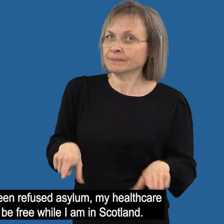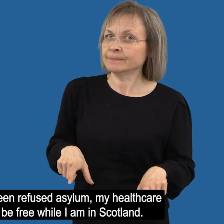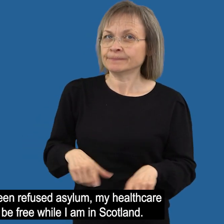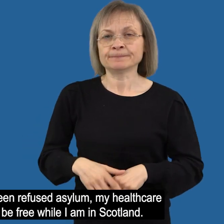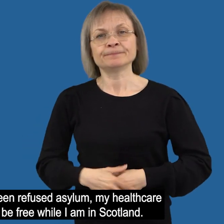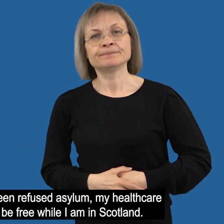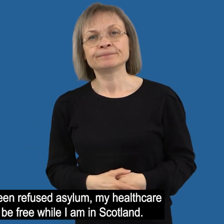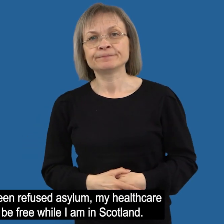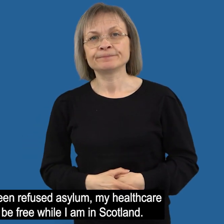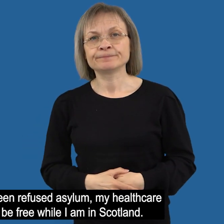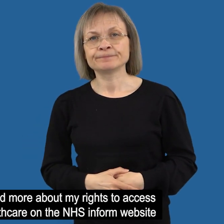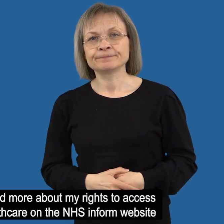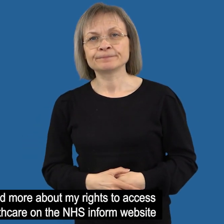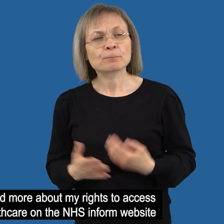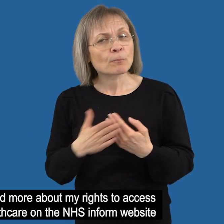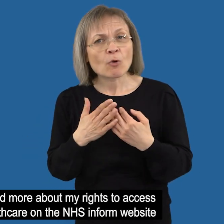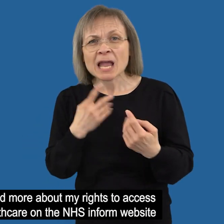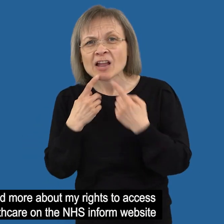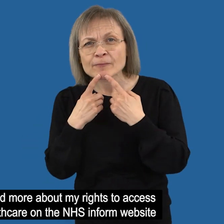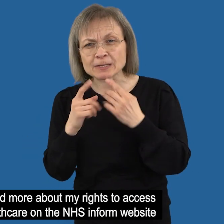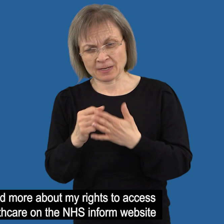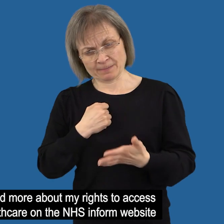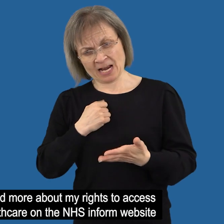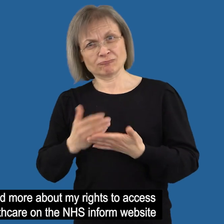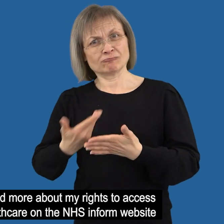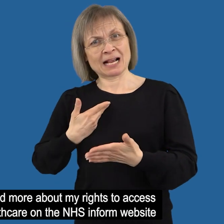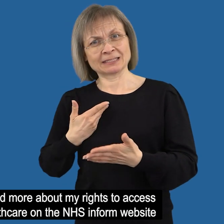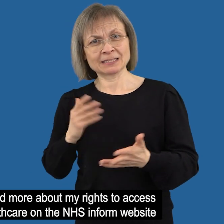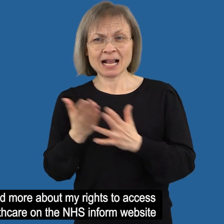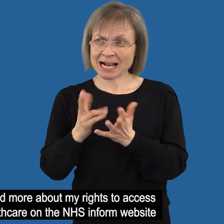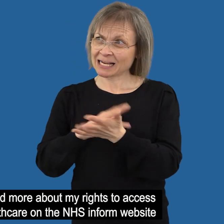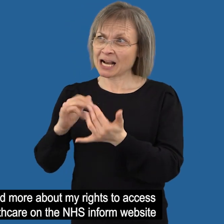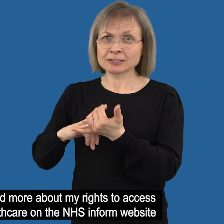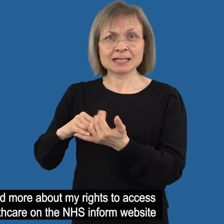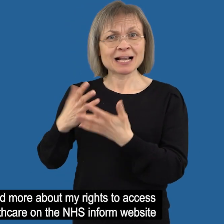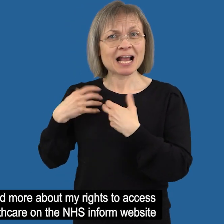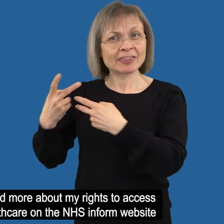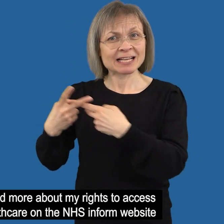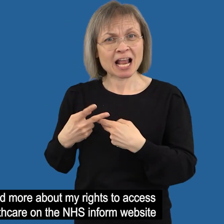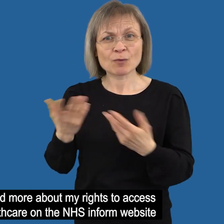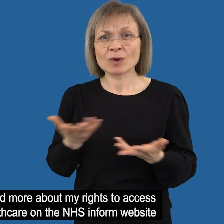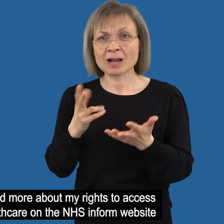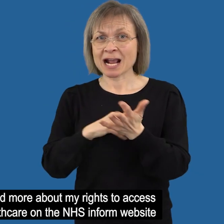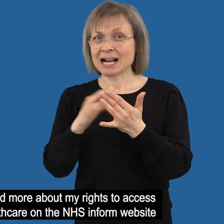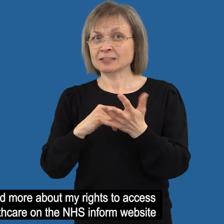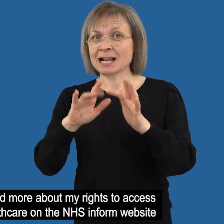I can find out more about my rights to access NHS healthcare on the NHS Inform website.